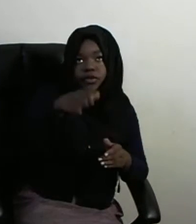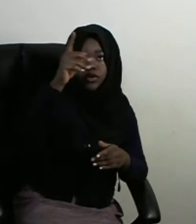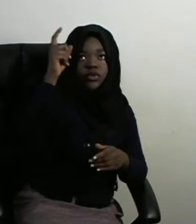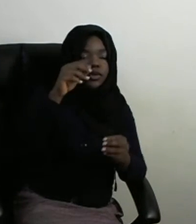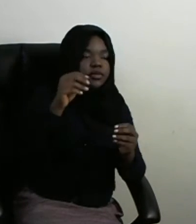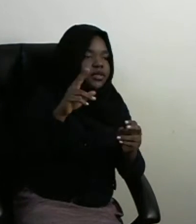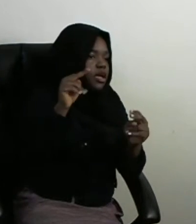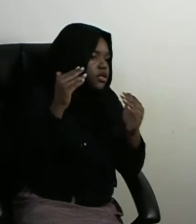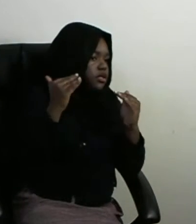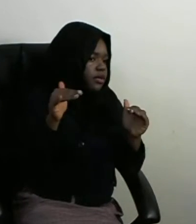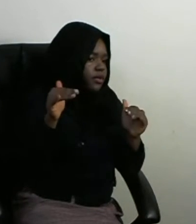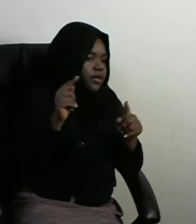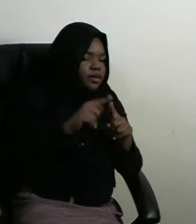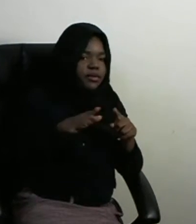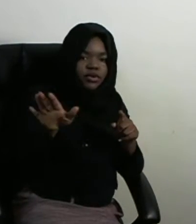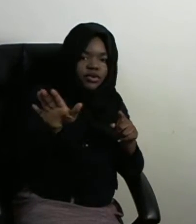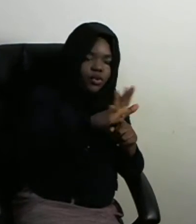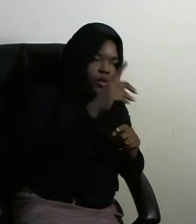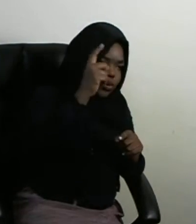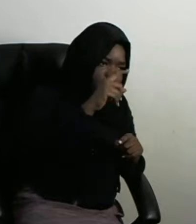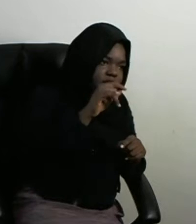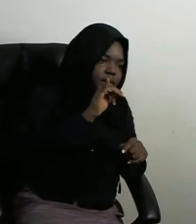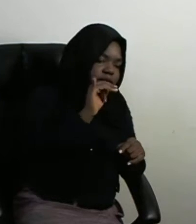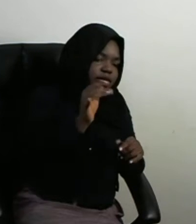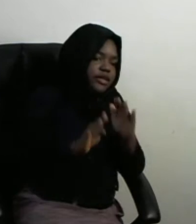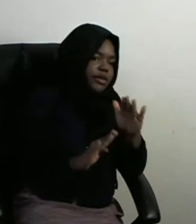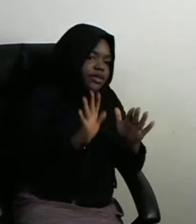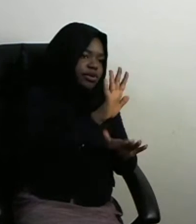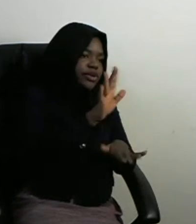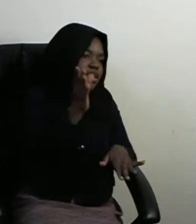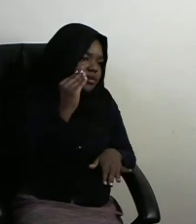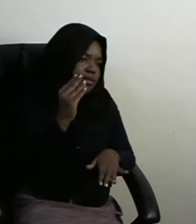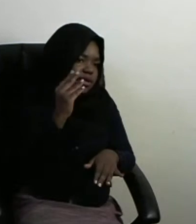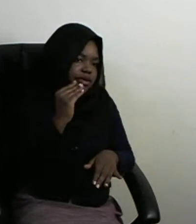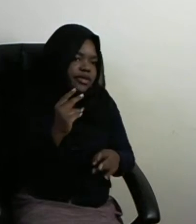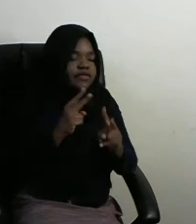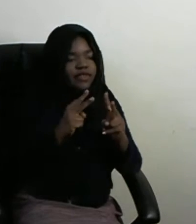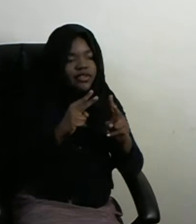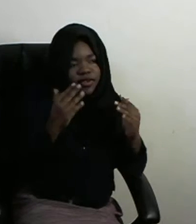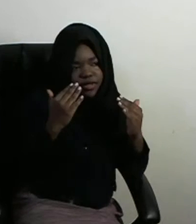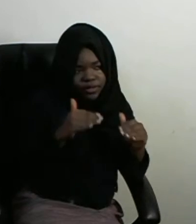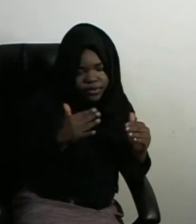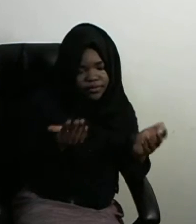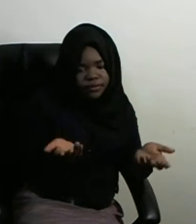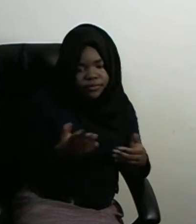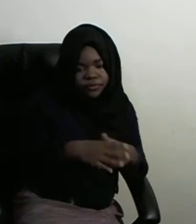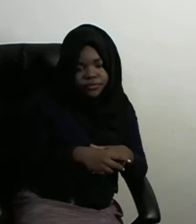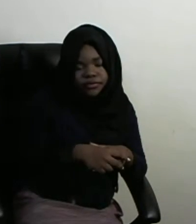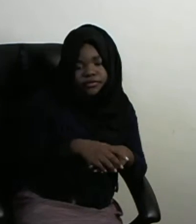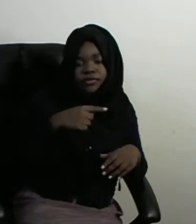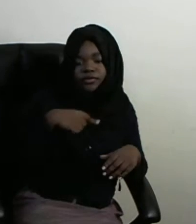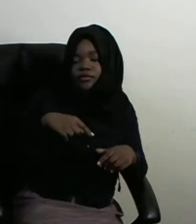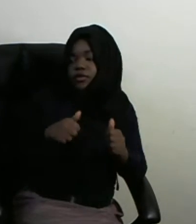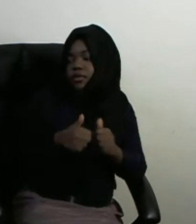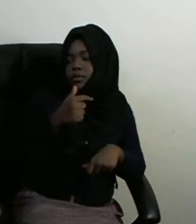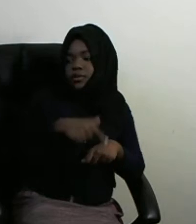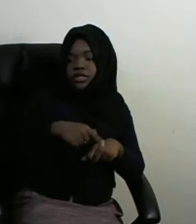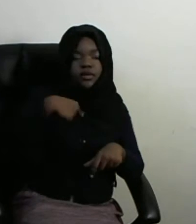is unlimited. Your wisdom is based on your experience. It's very limited. And we